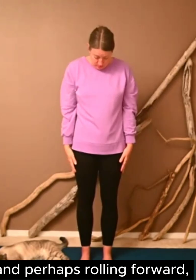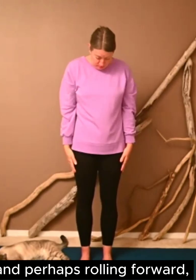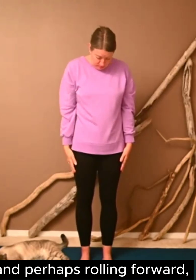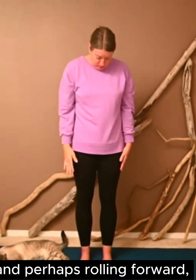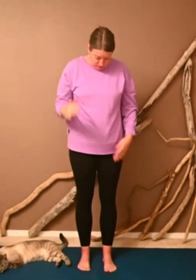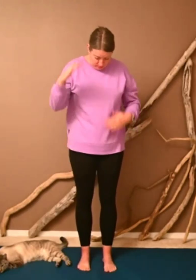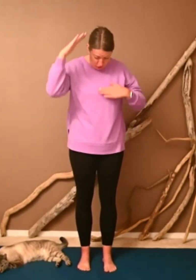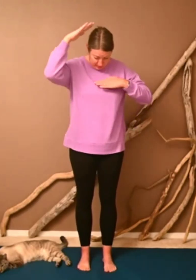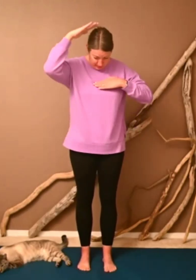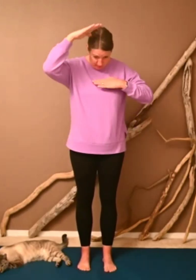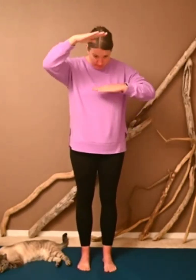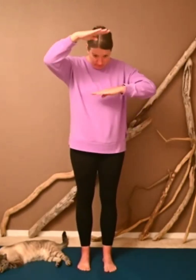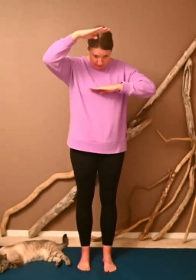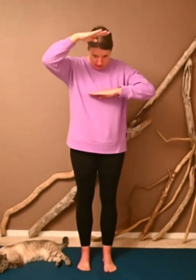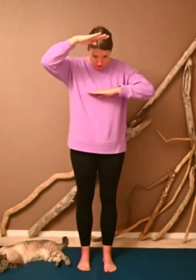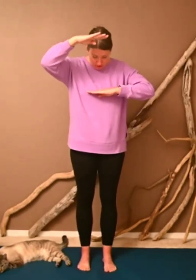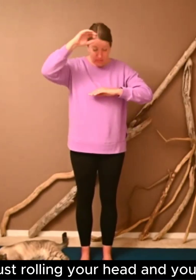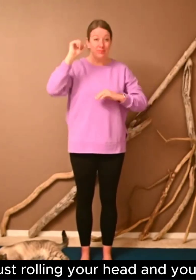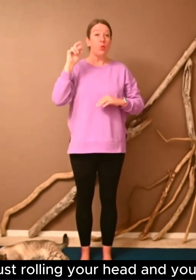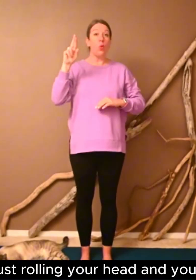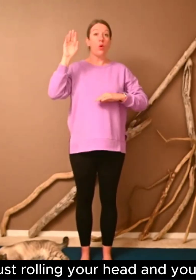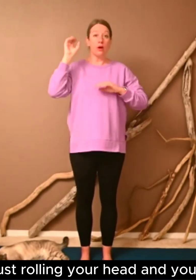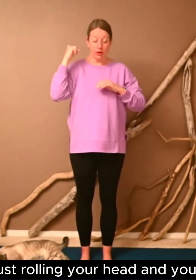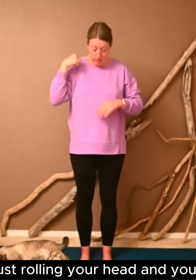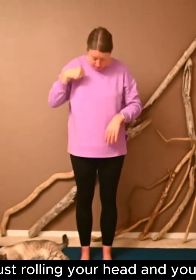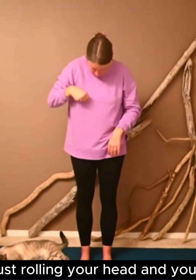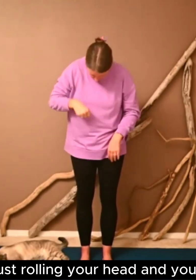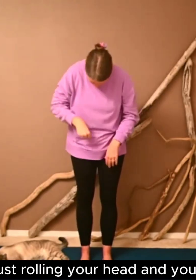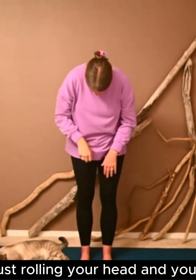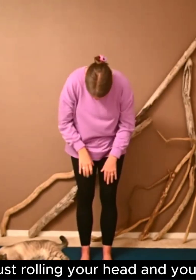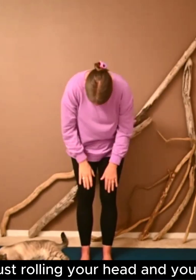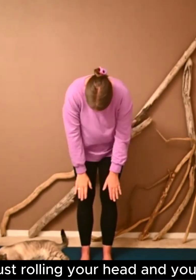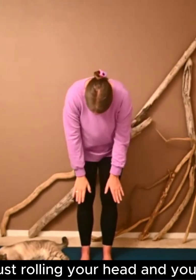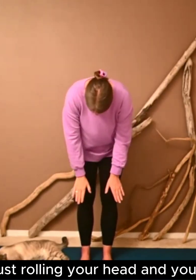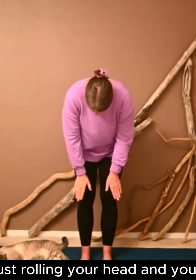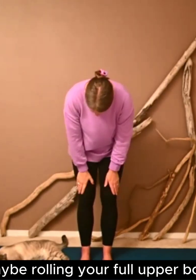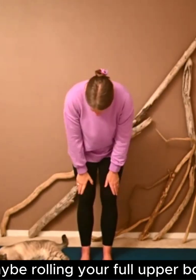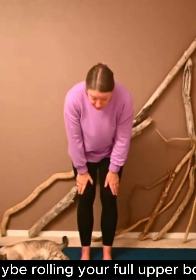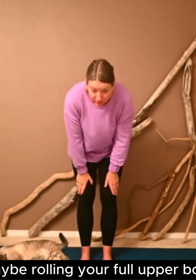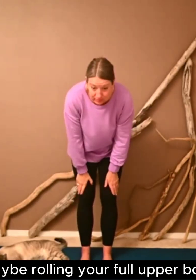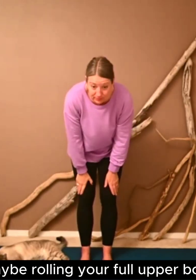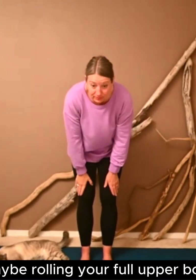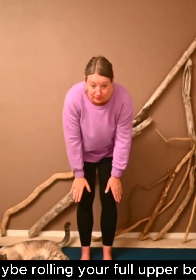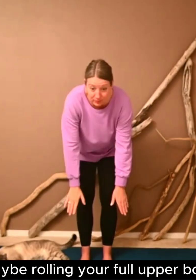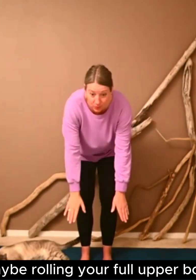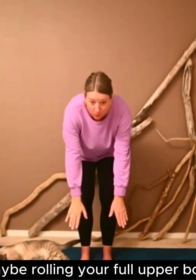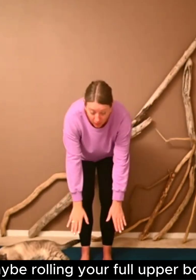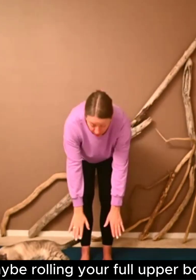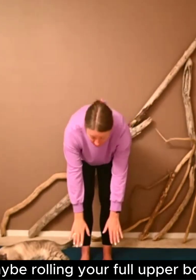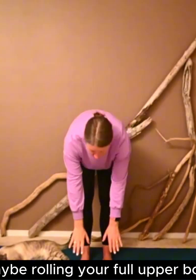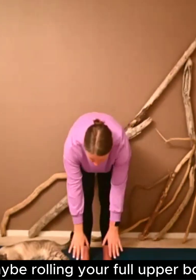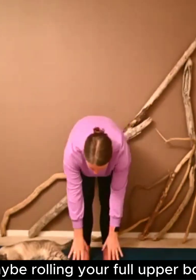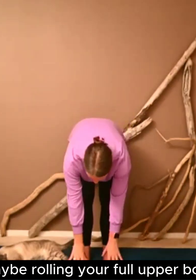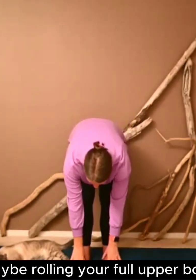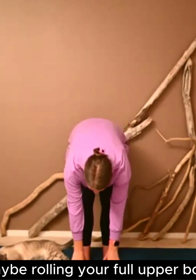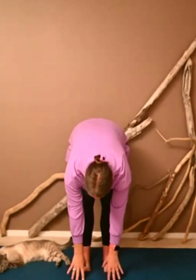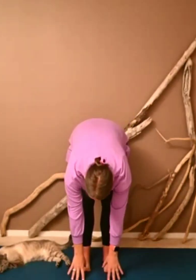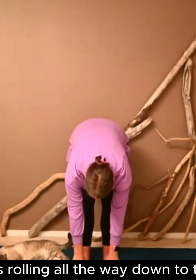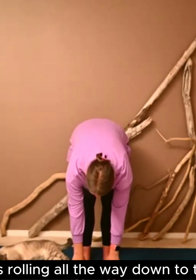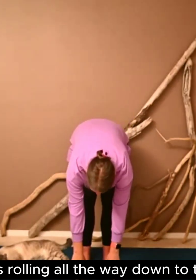forward, maybe just rolling your head and your neck, or maybe rolling your full upper body, or